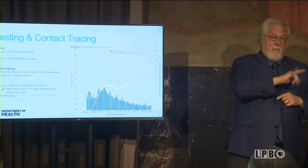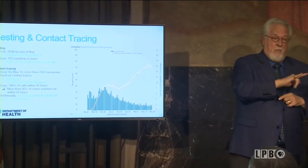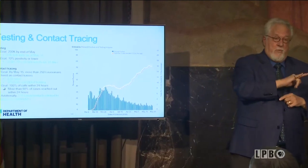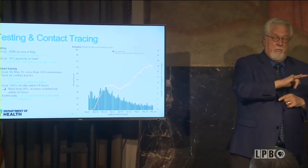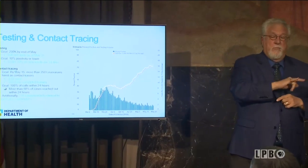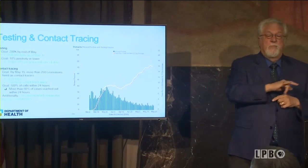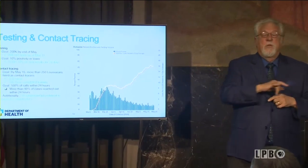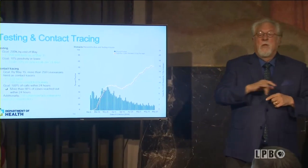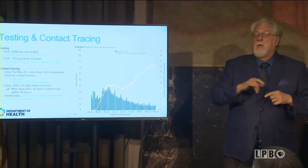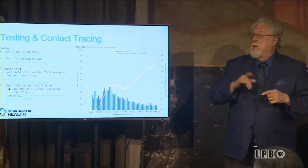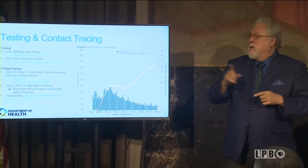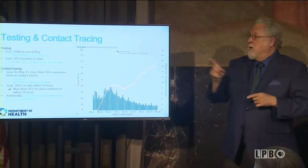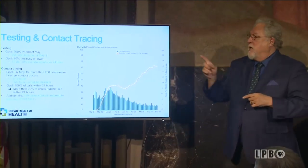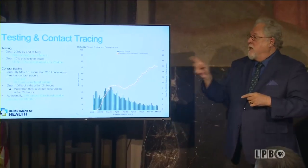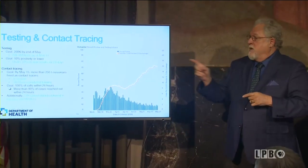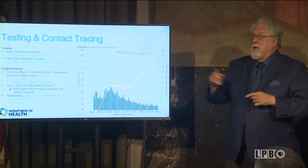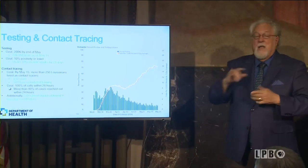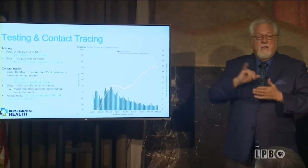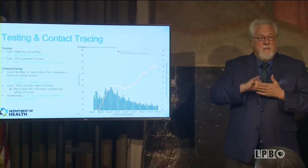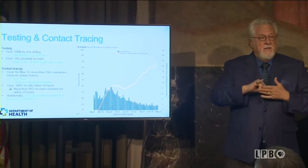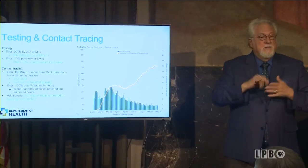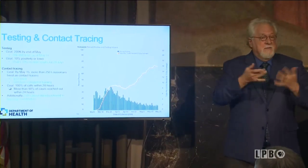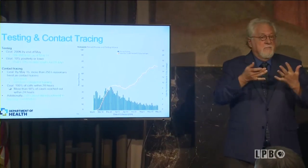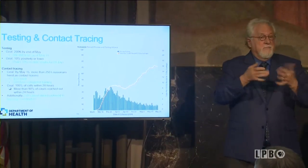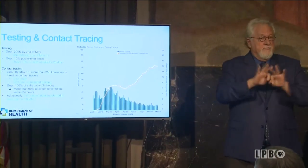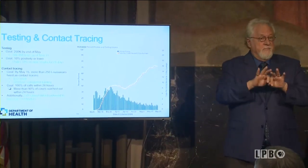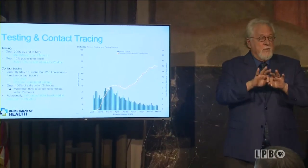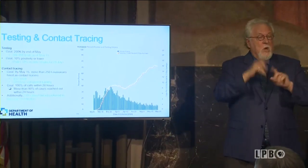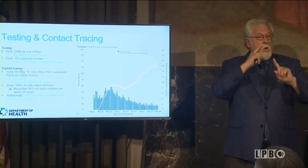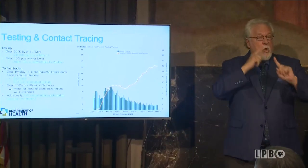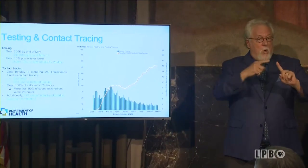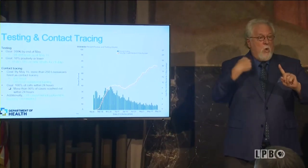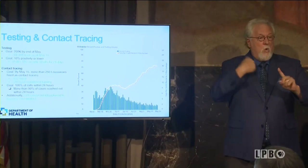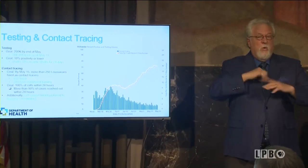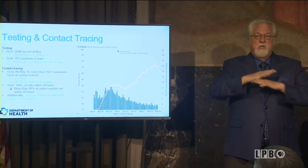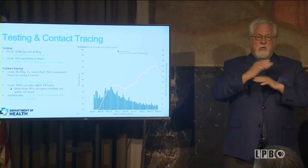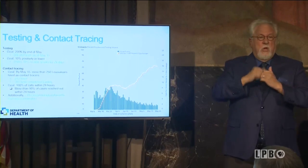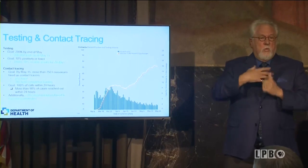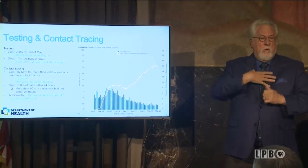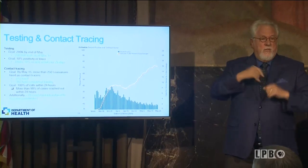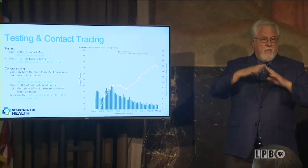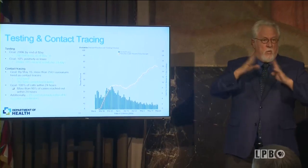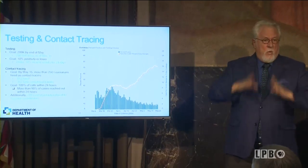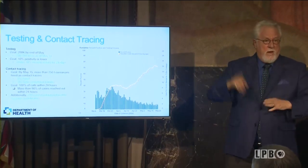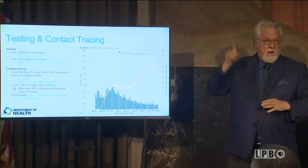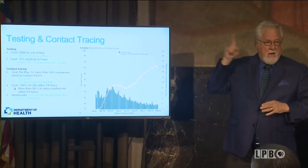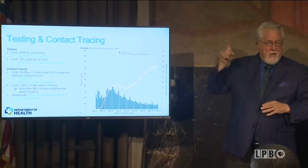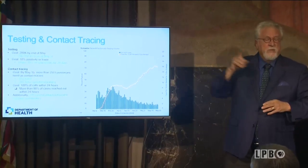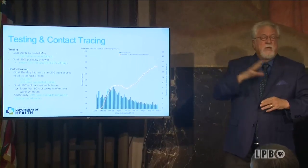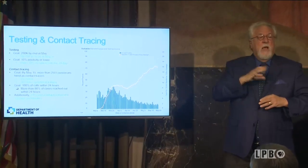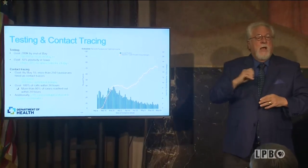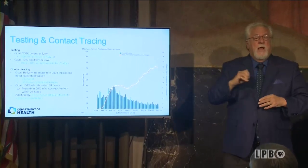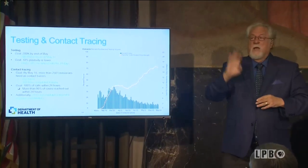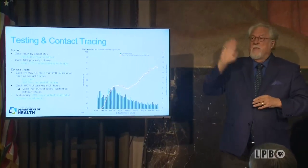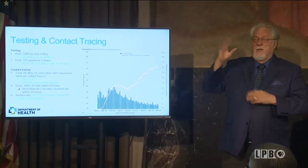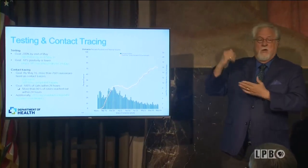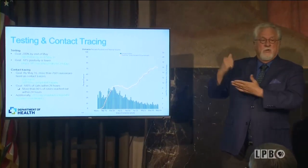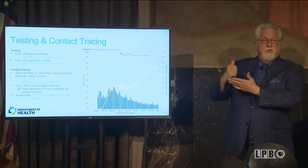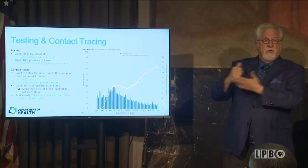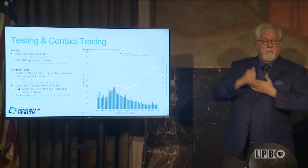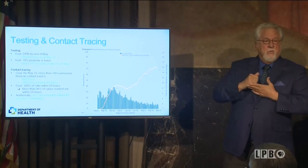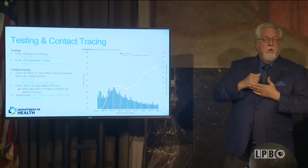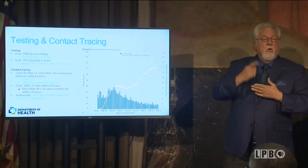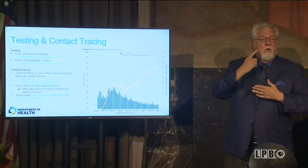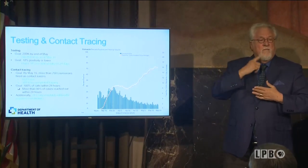beginning of May. This was a key goal that we shared with the White House and led to their support for